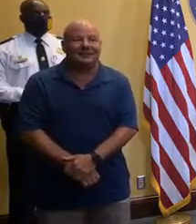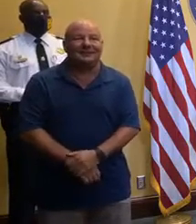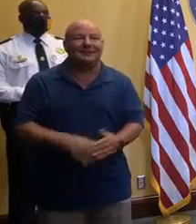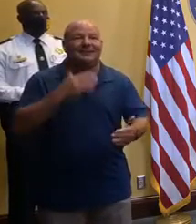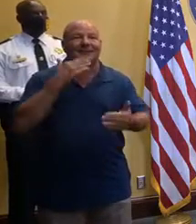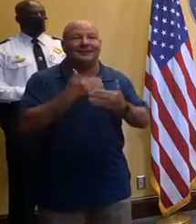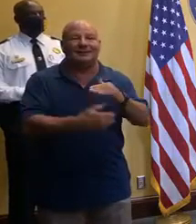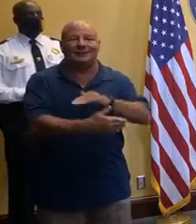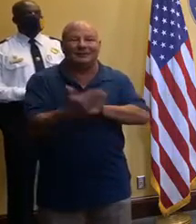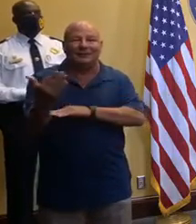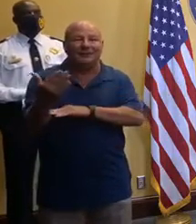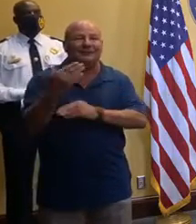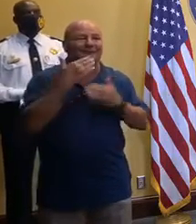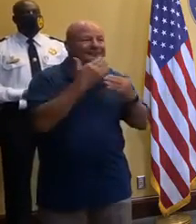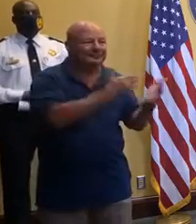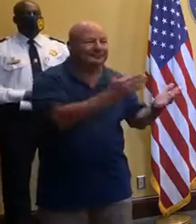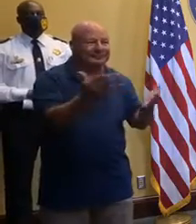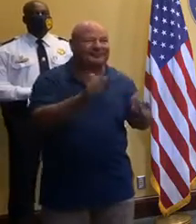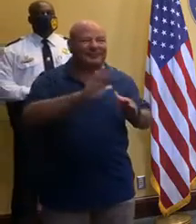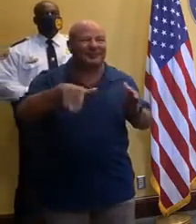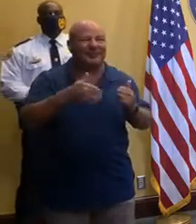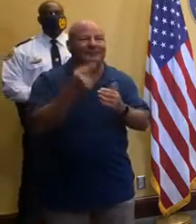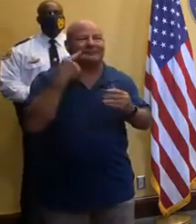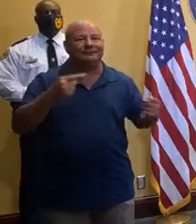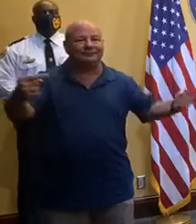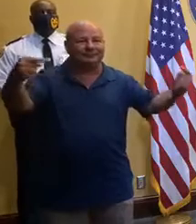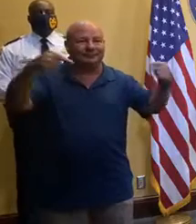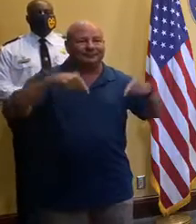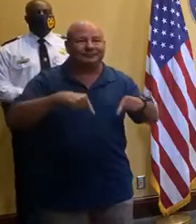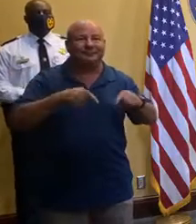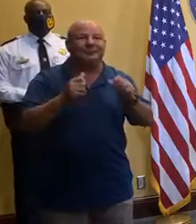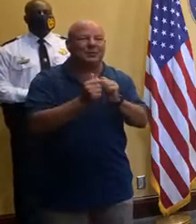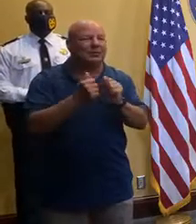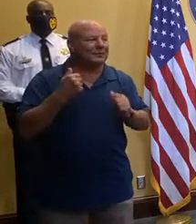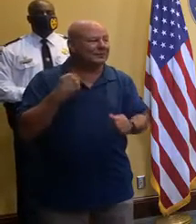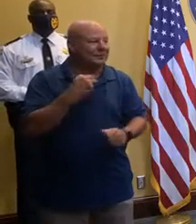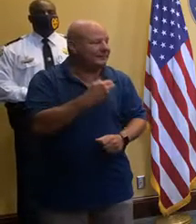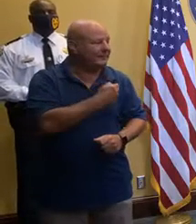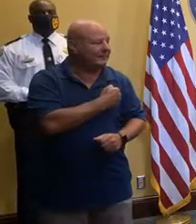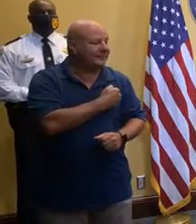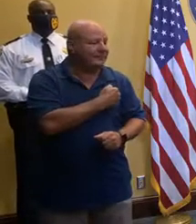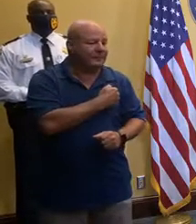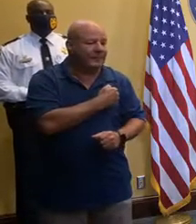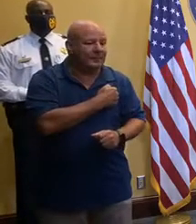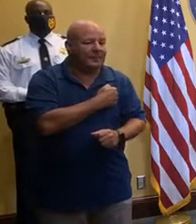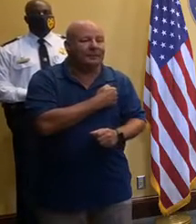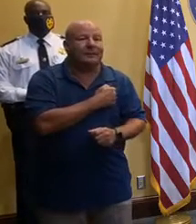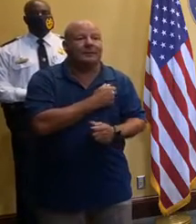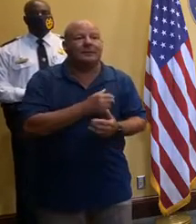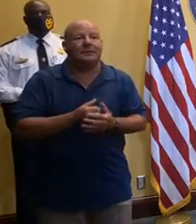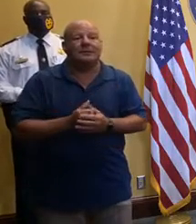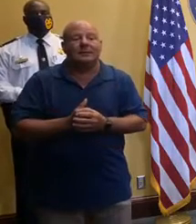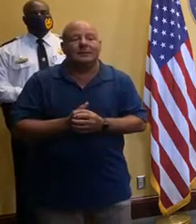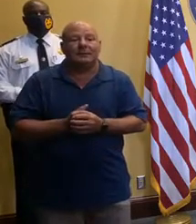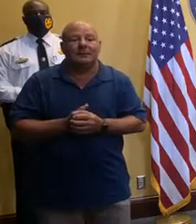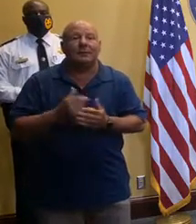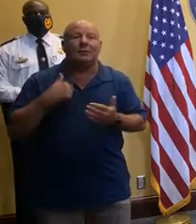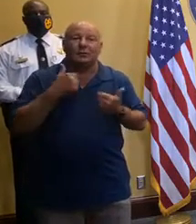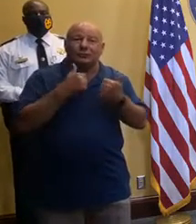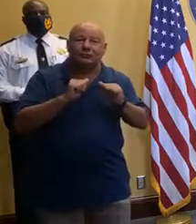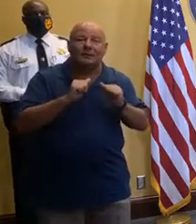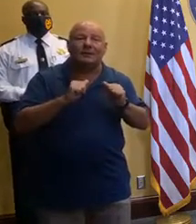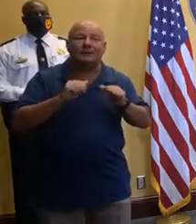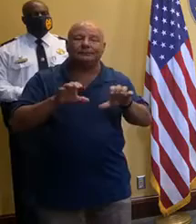Well, good morning, and thank you all again for being with us as we are trying to do a very